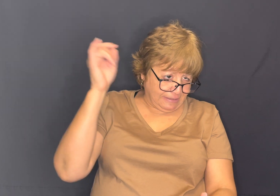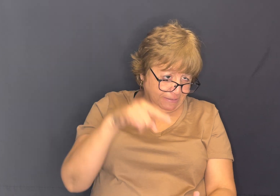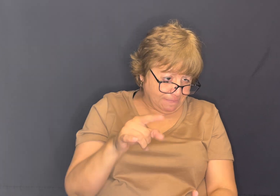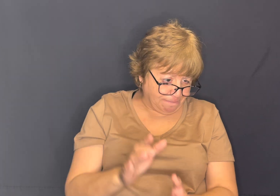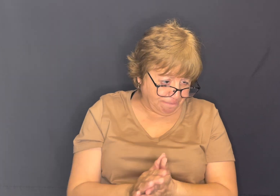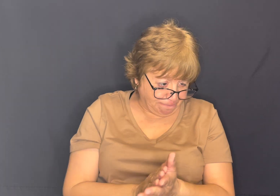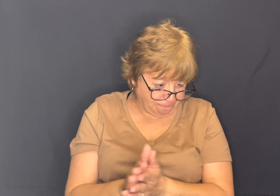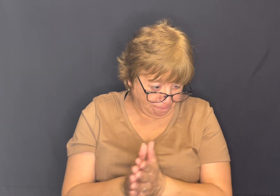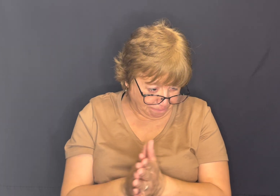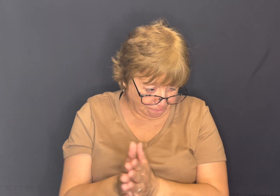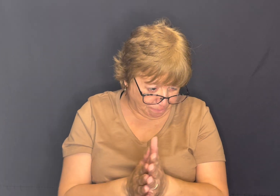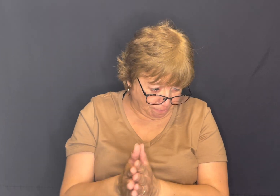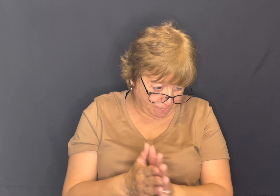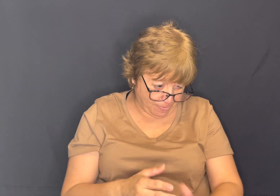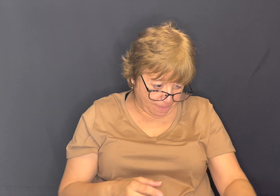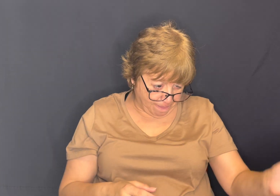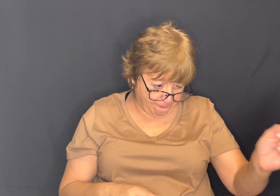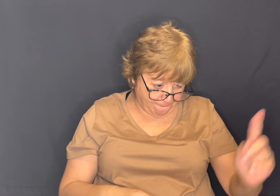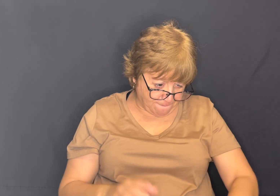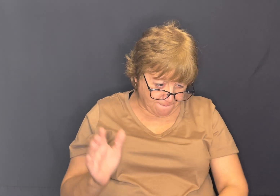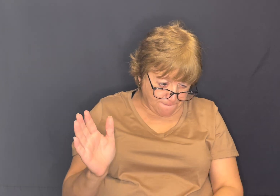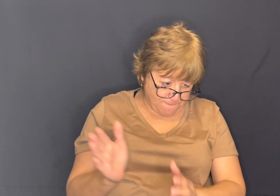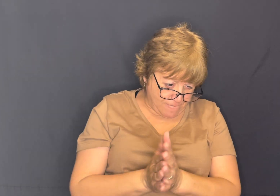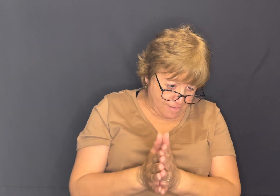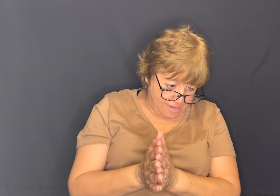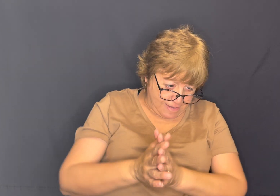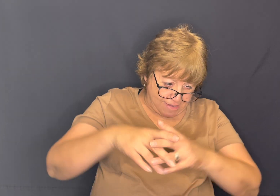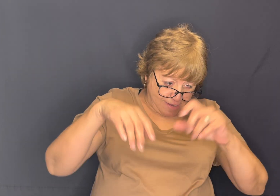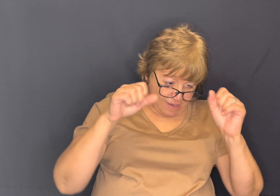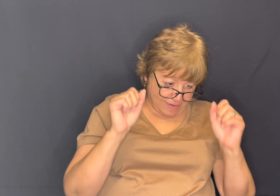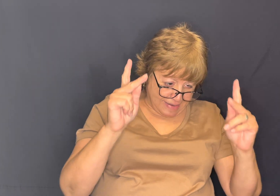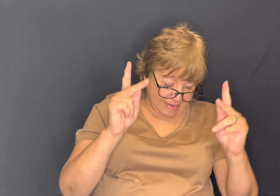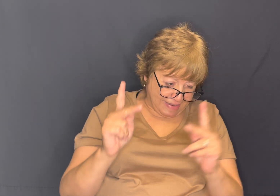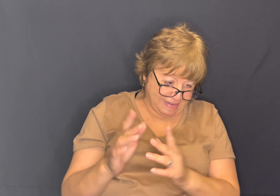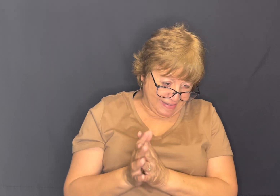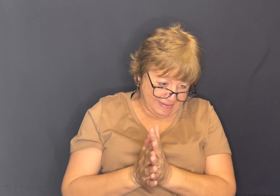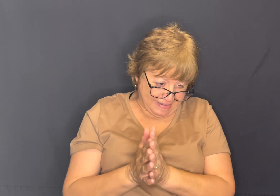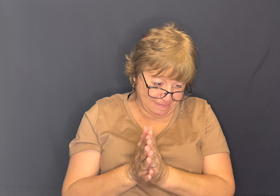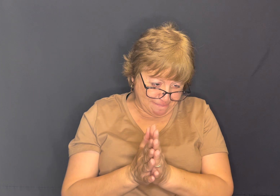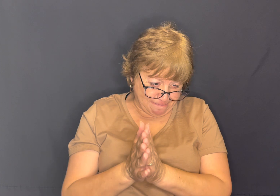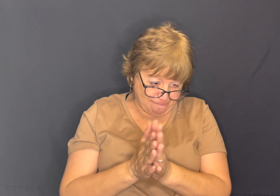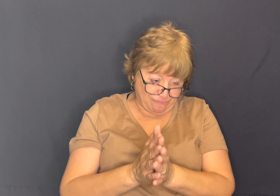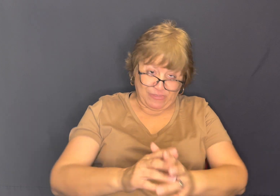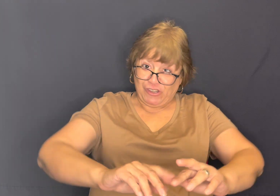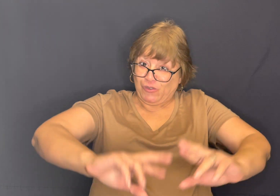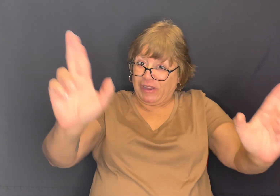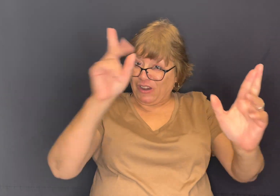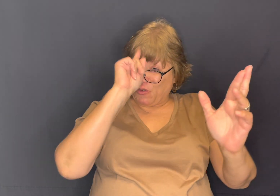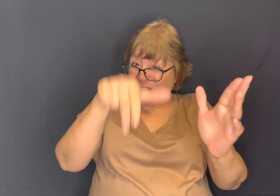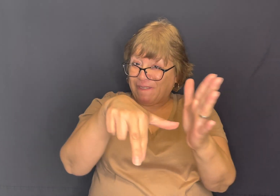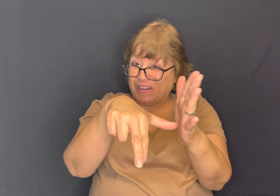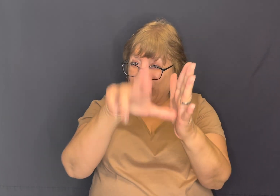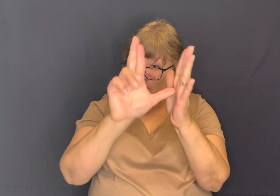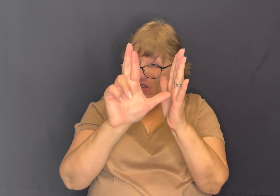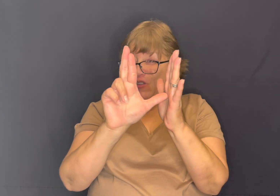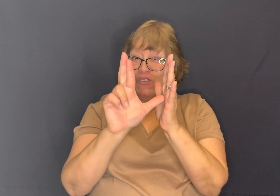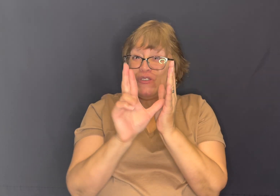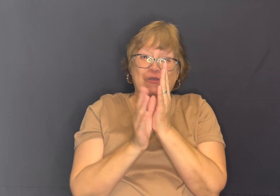All right, so let me go back to our vocabulary. Okay. Are you ready for